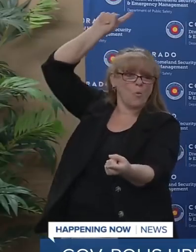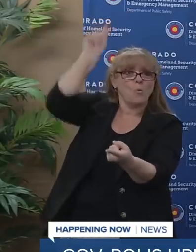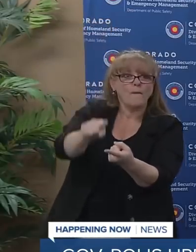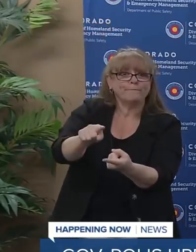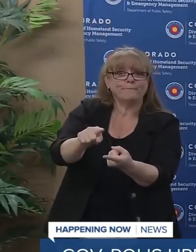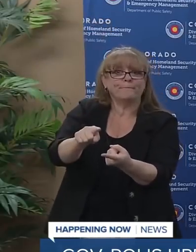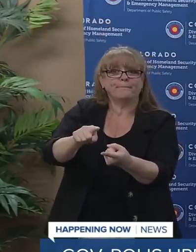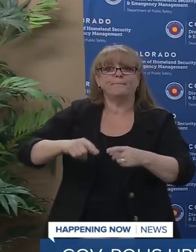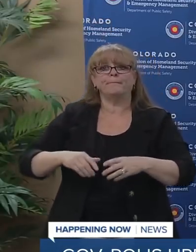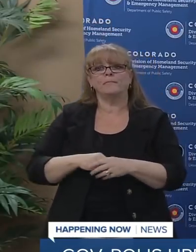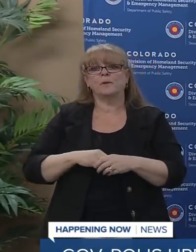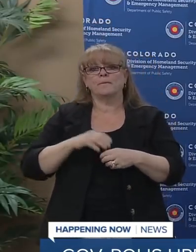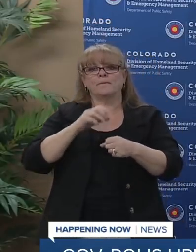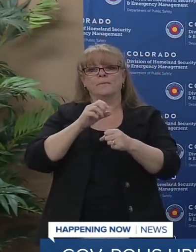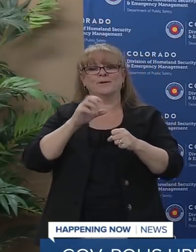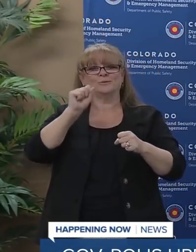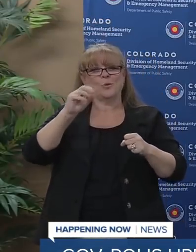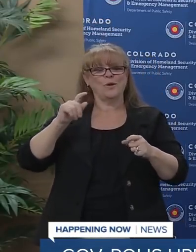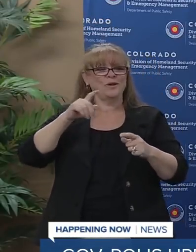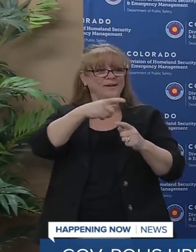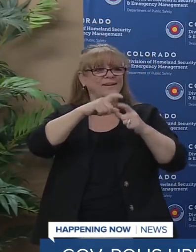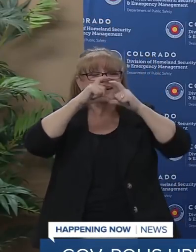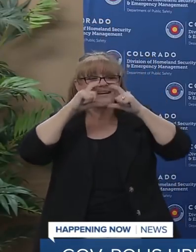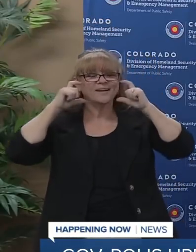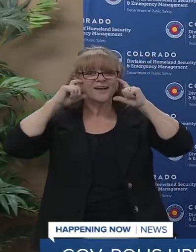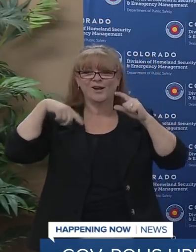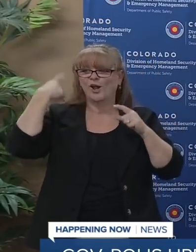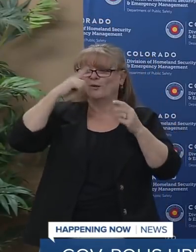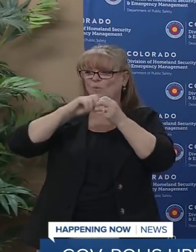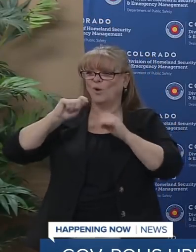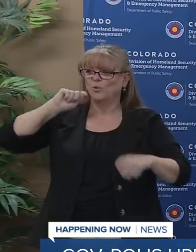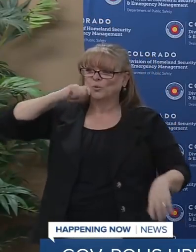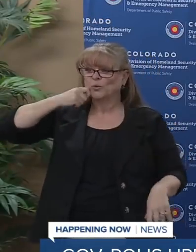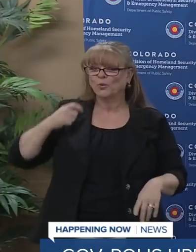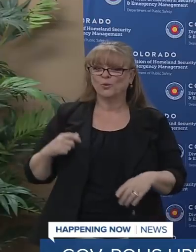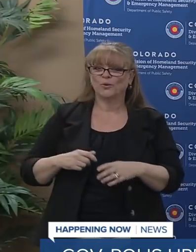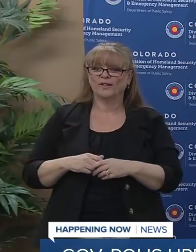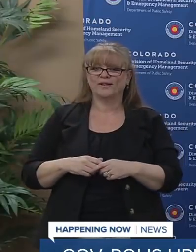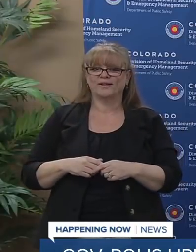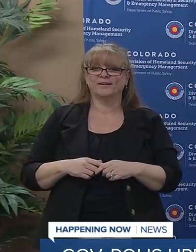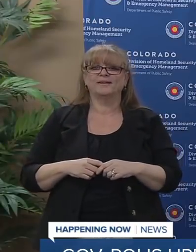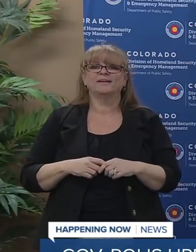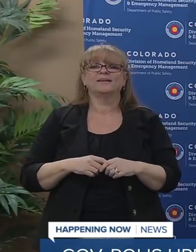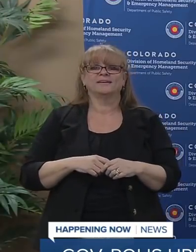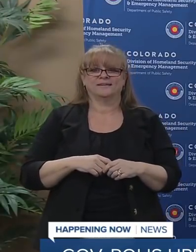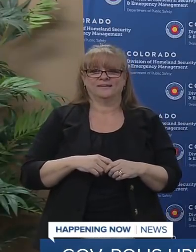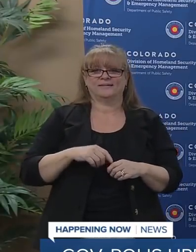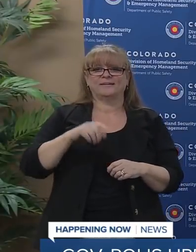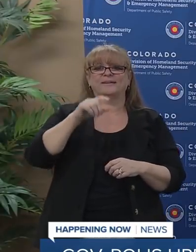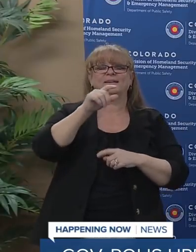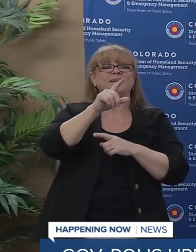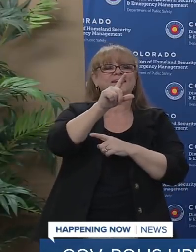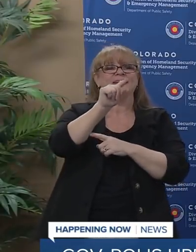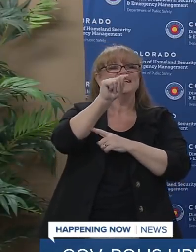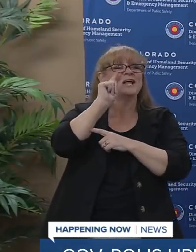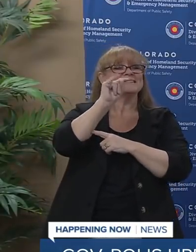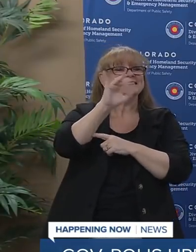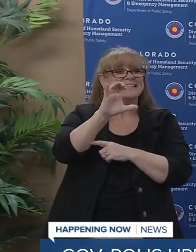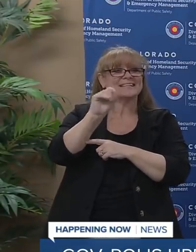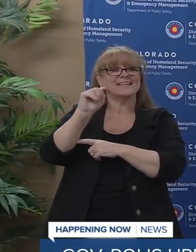Facebook, show folks what you're doing to be clever and cool about wearing masks. This is what we all need to do right